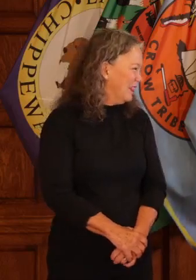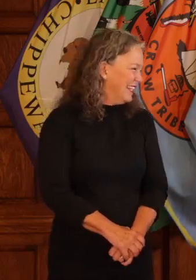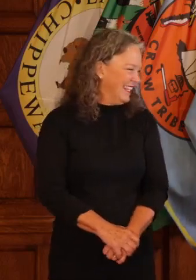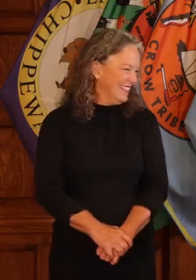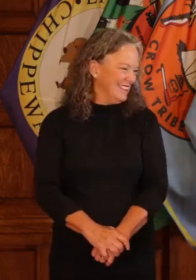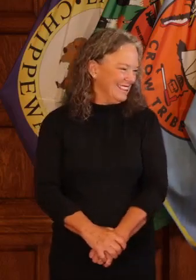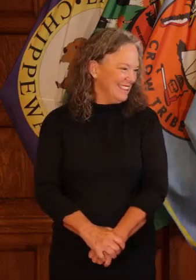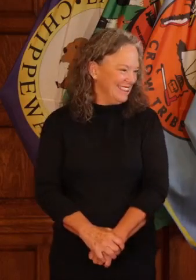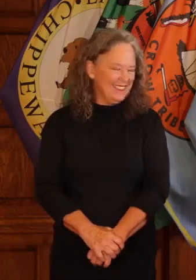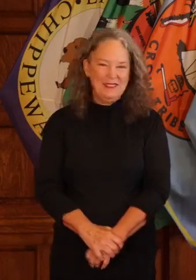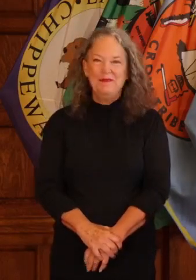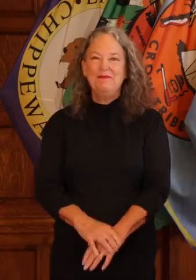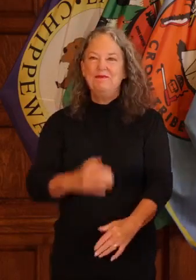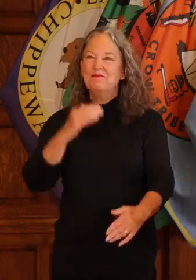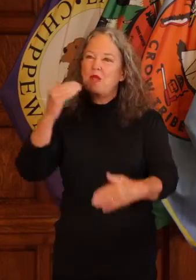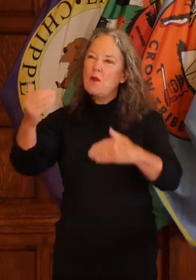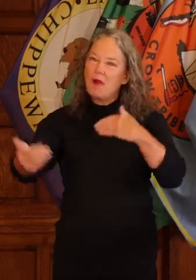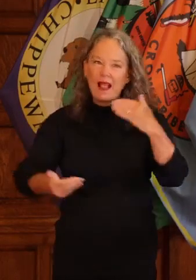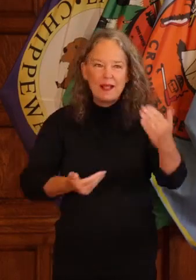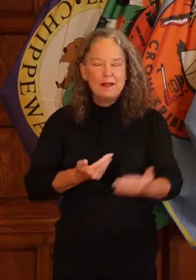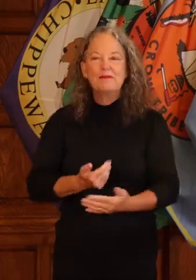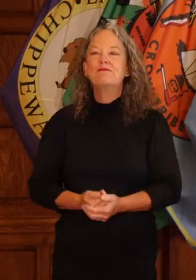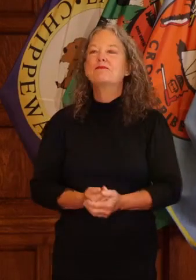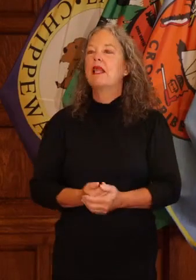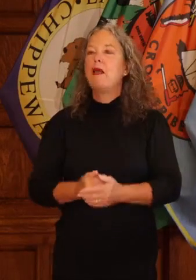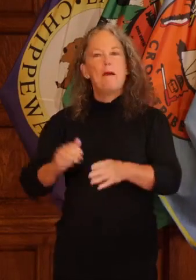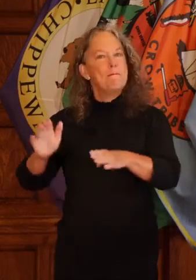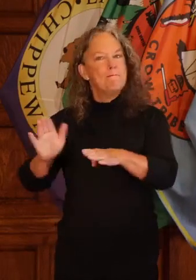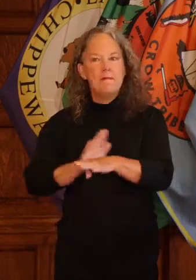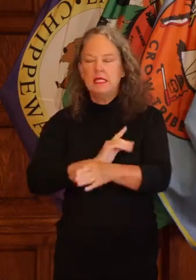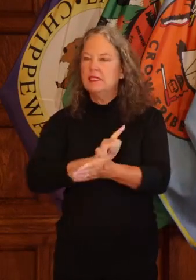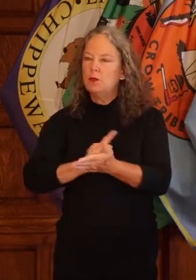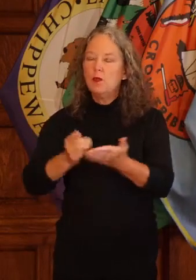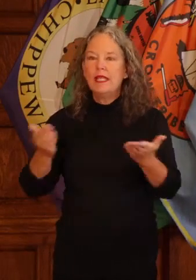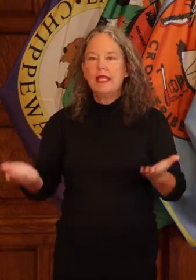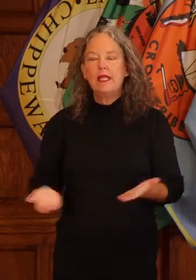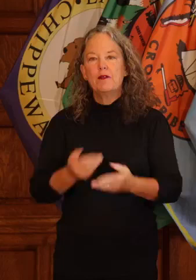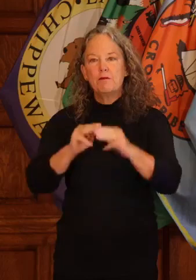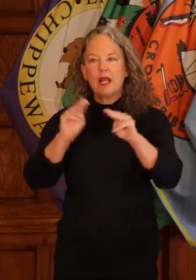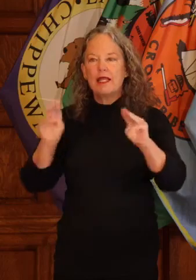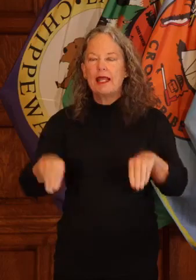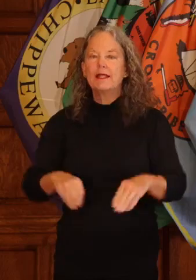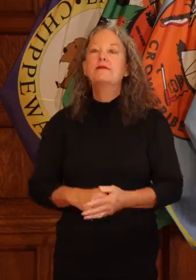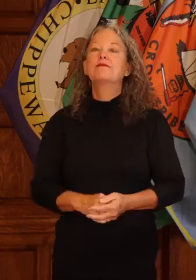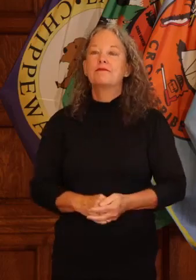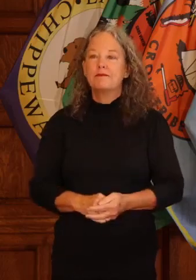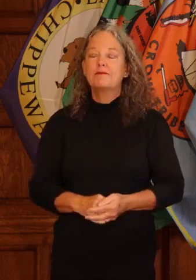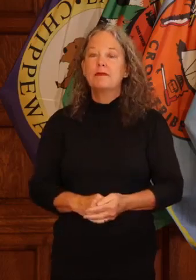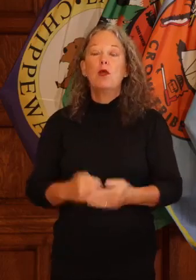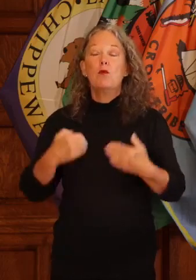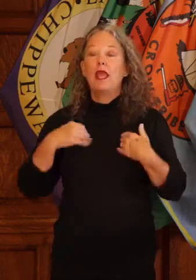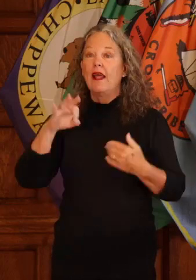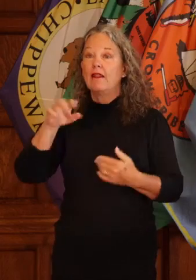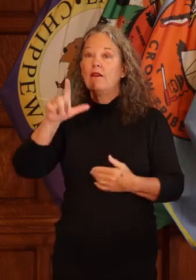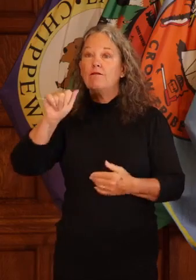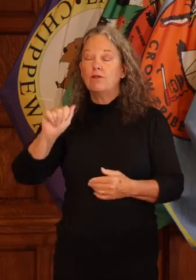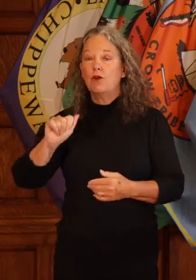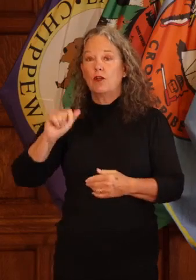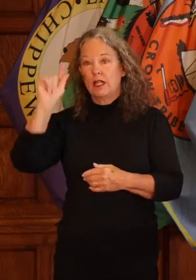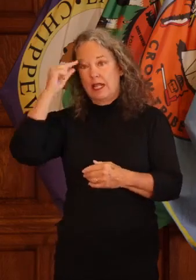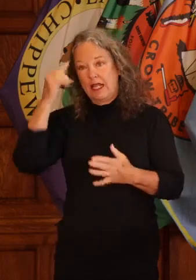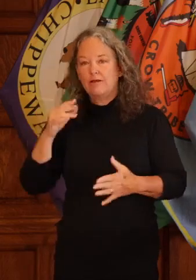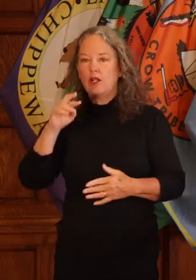Hello. Welcome, everyone. It's been a busy week here in Montana. We had Florida Governor